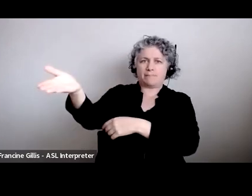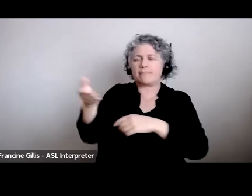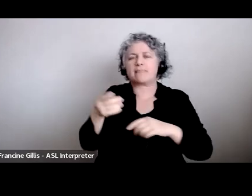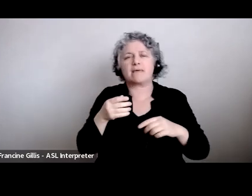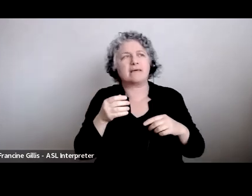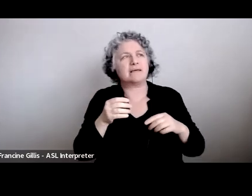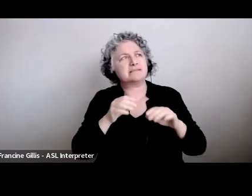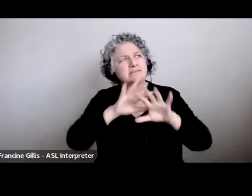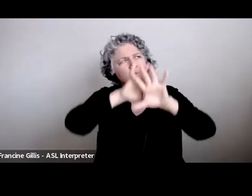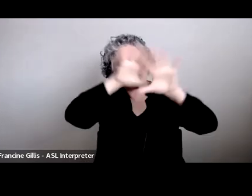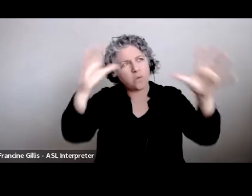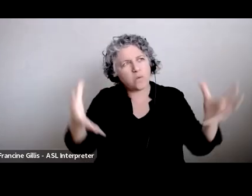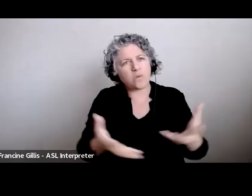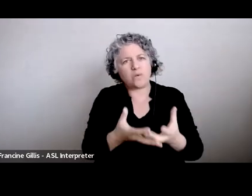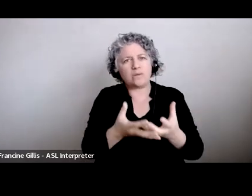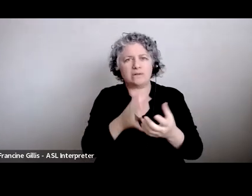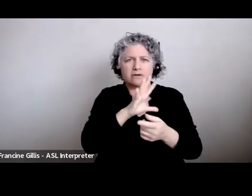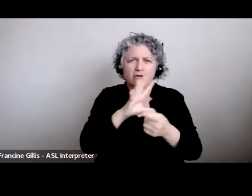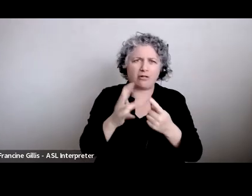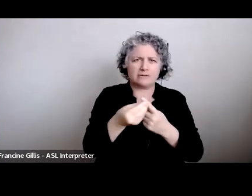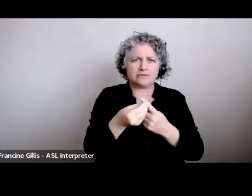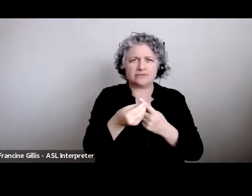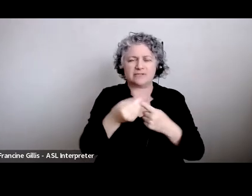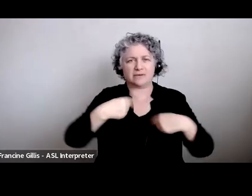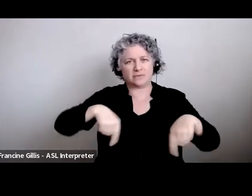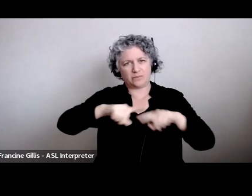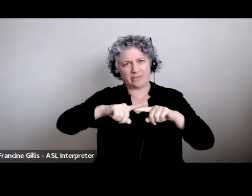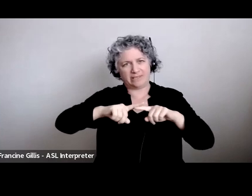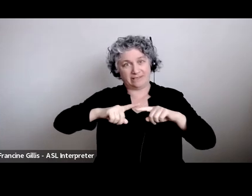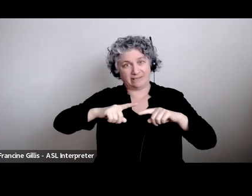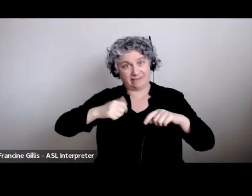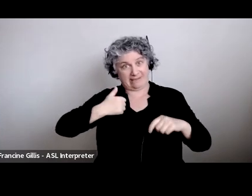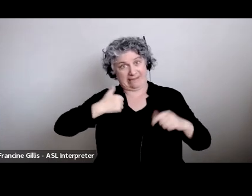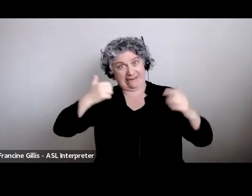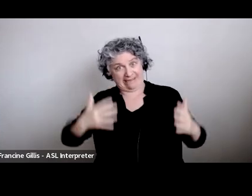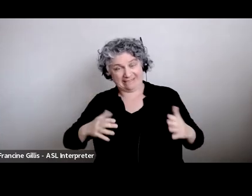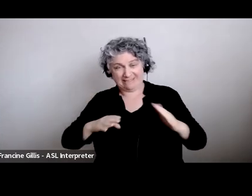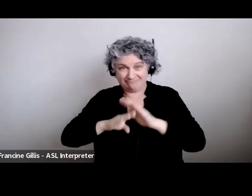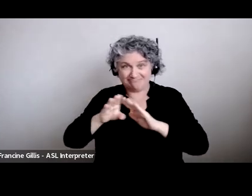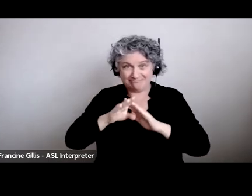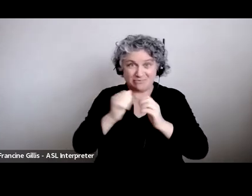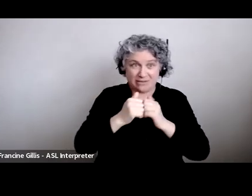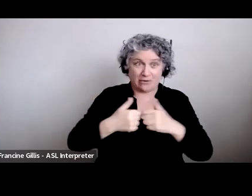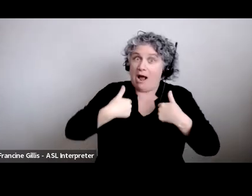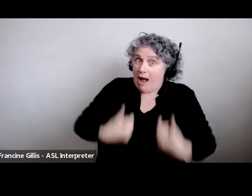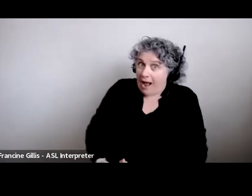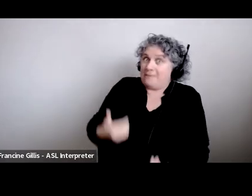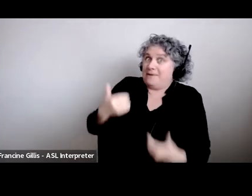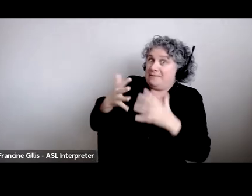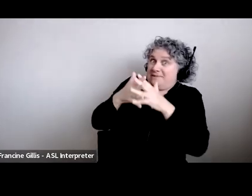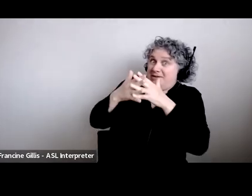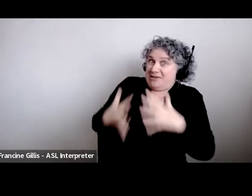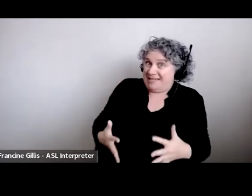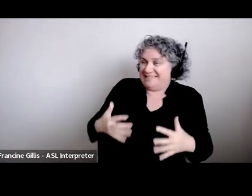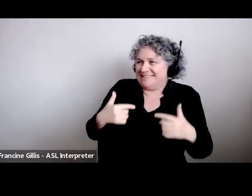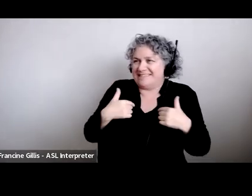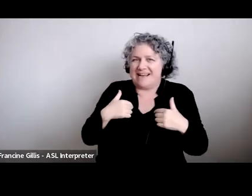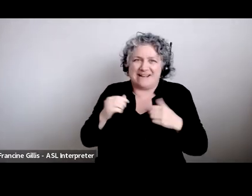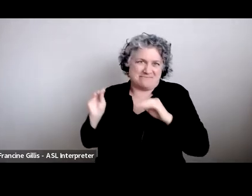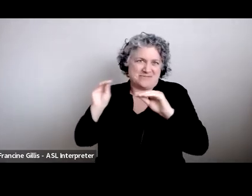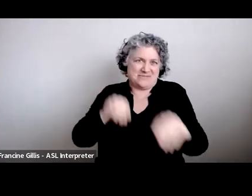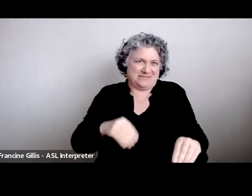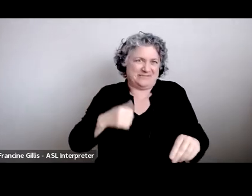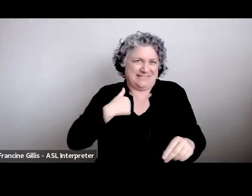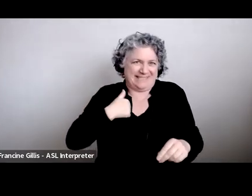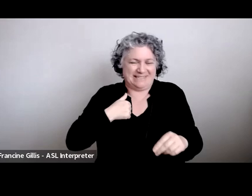building as Canadians in particular. And I say this as an American because I'm an immigrant,